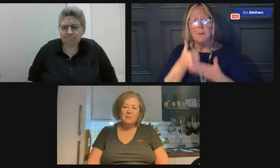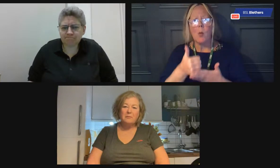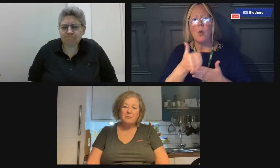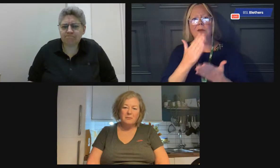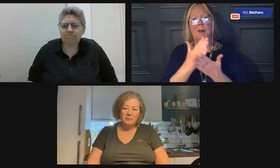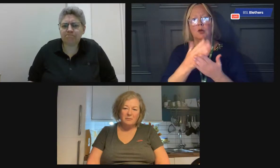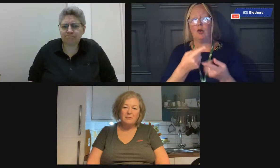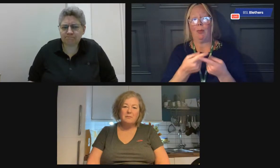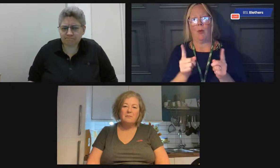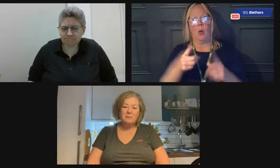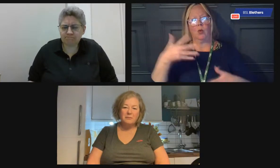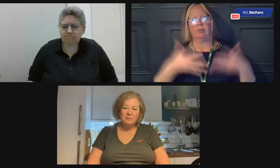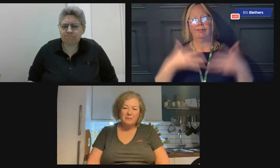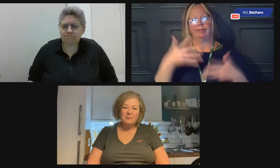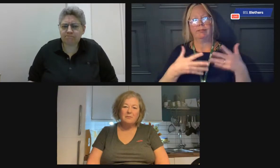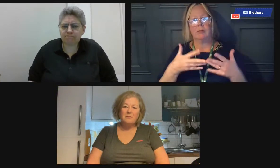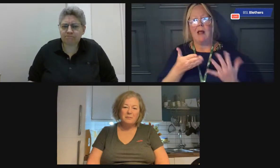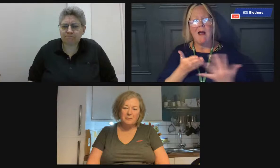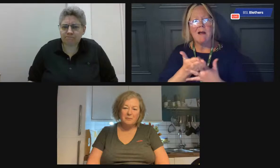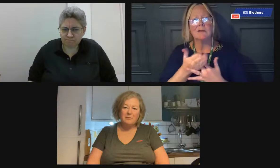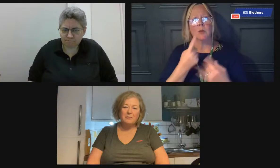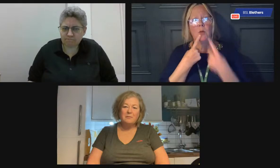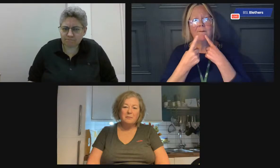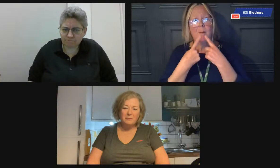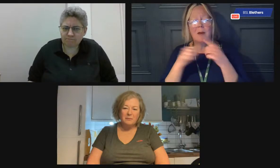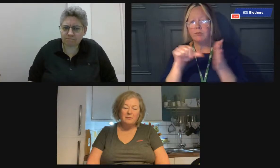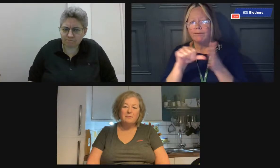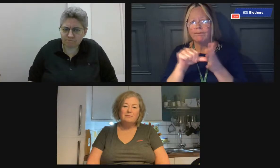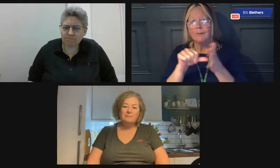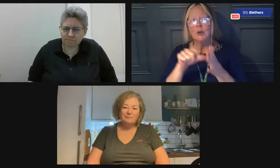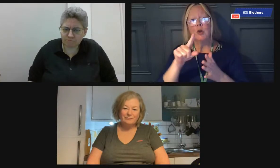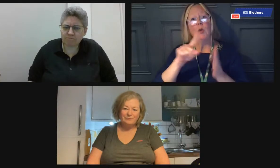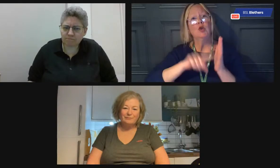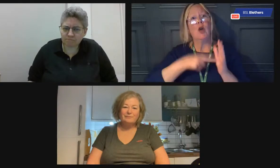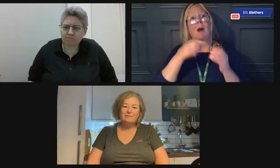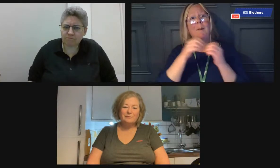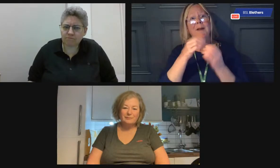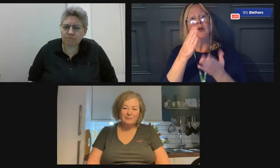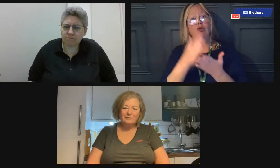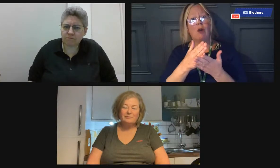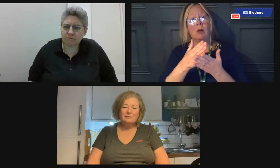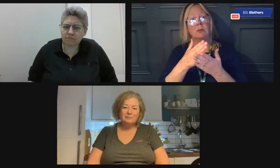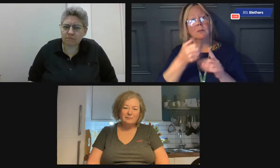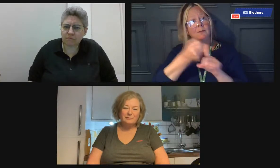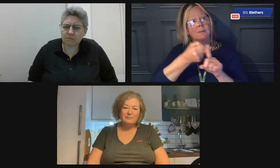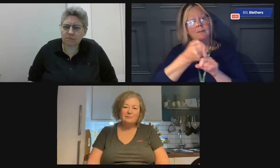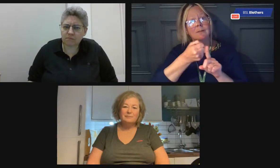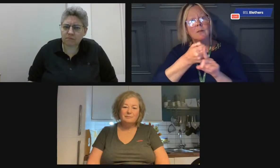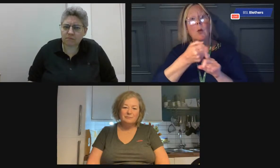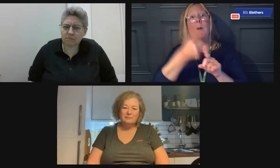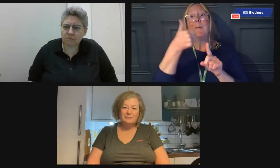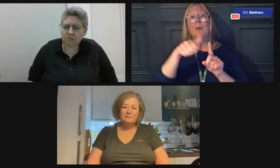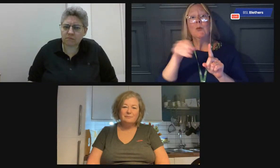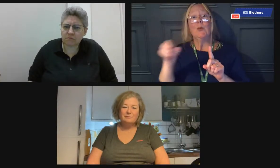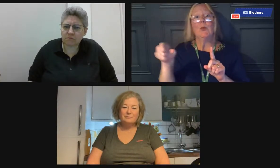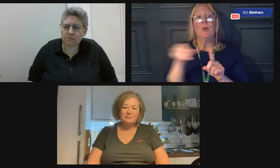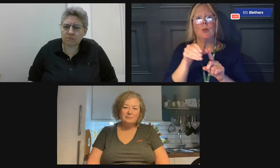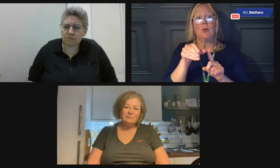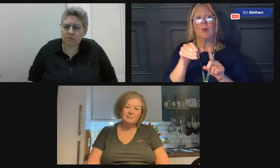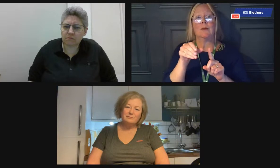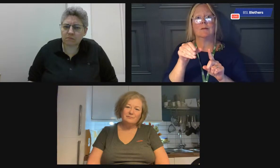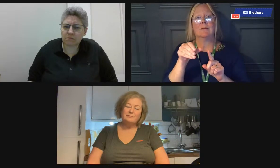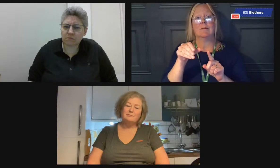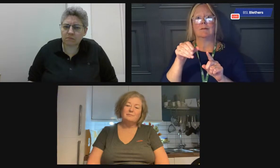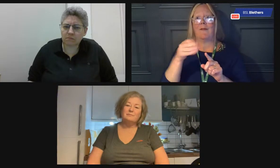to get some support to deaf people who might be experiencing cancer, to